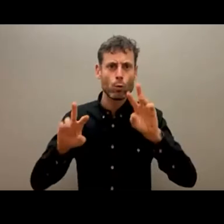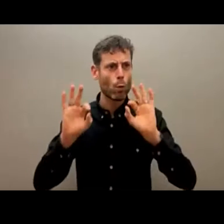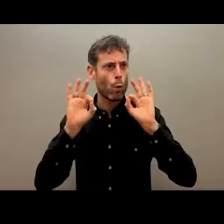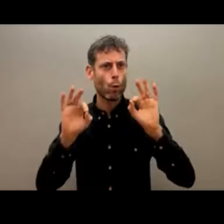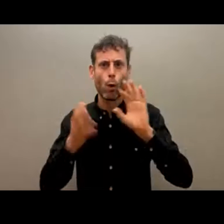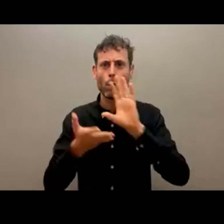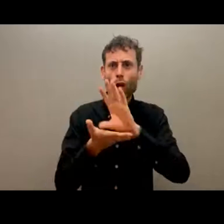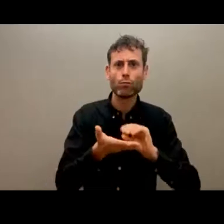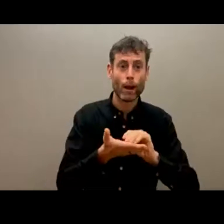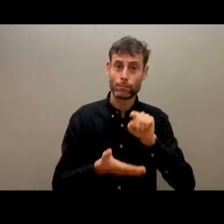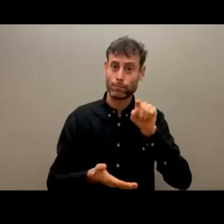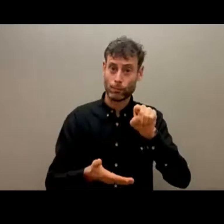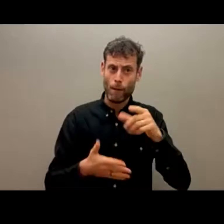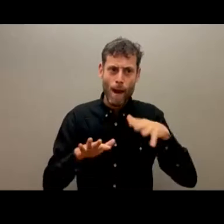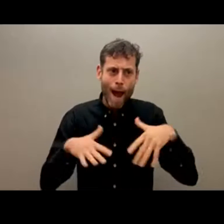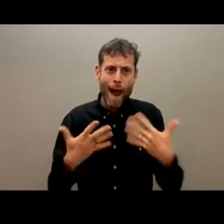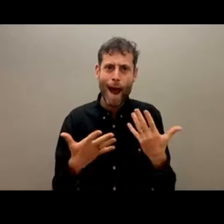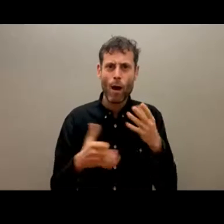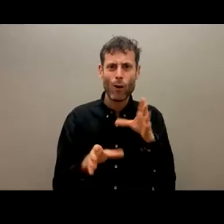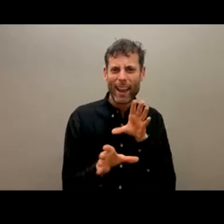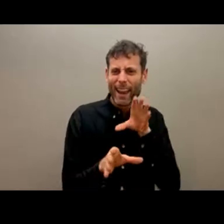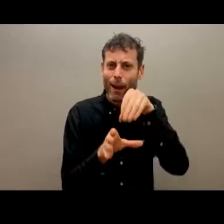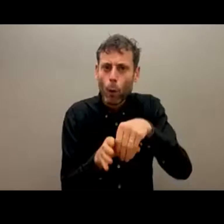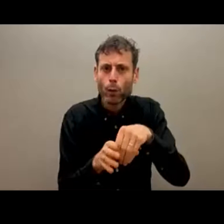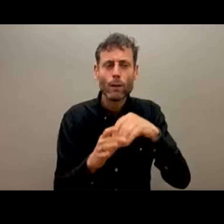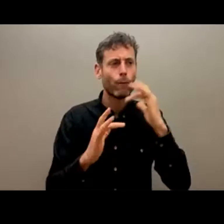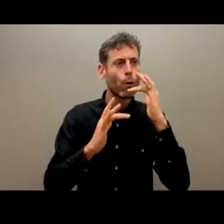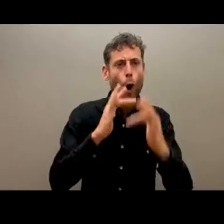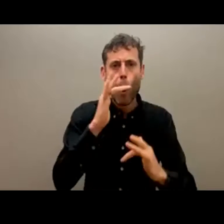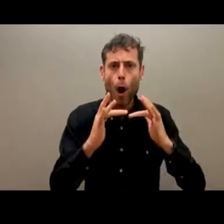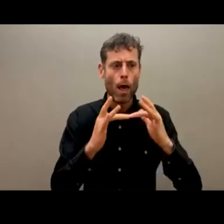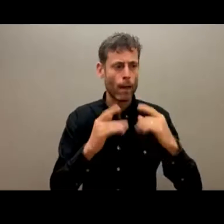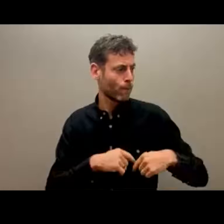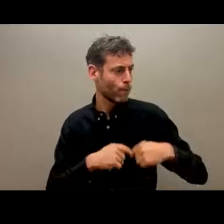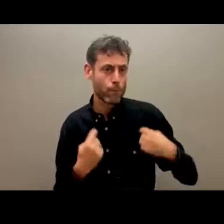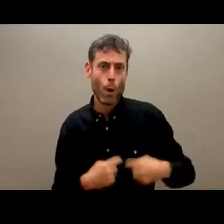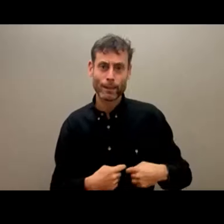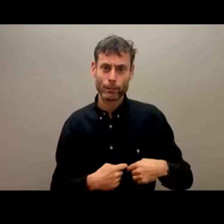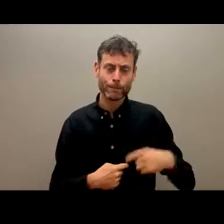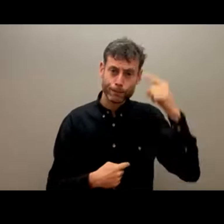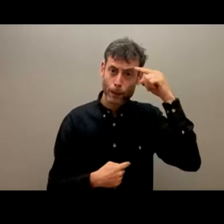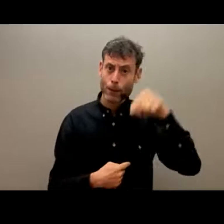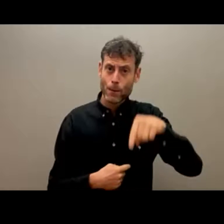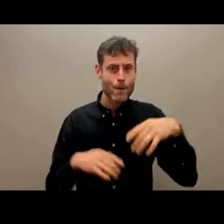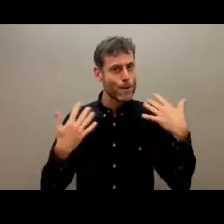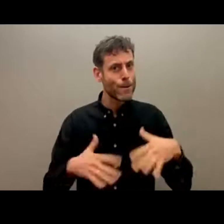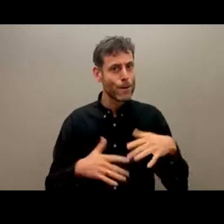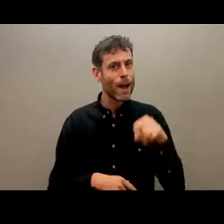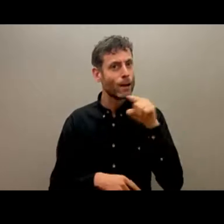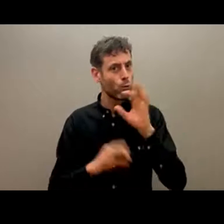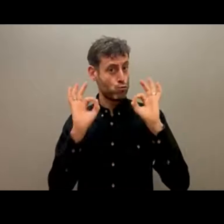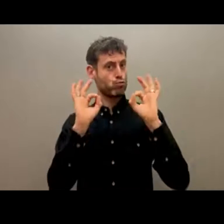moment, on inclusive online volunteering for humanitarian aid, and it's a really good